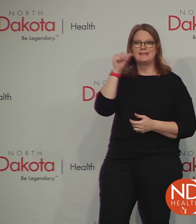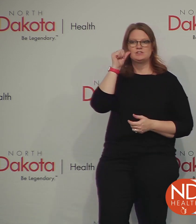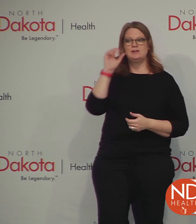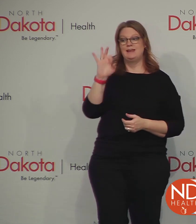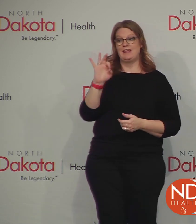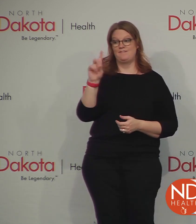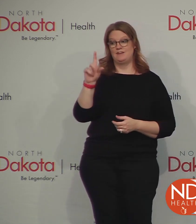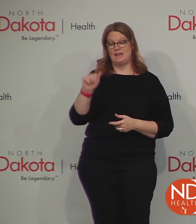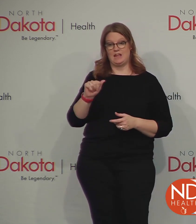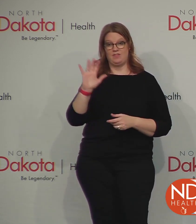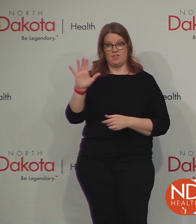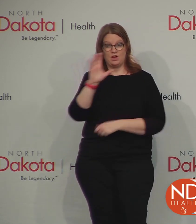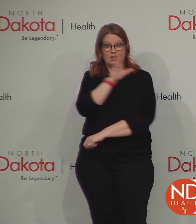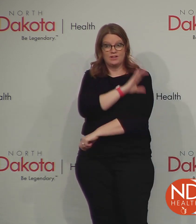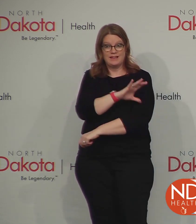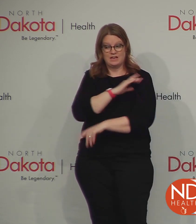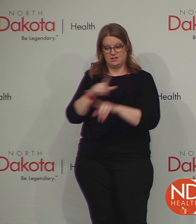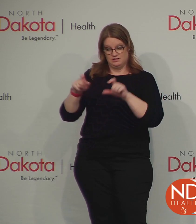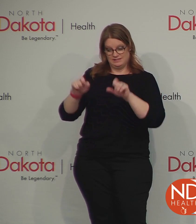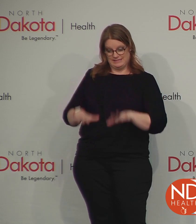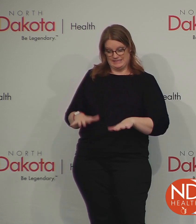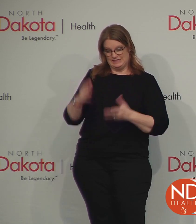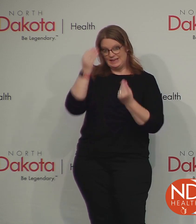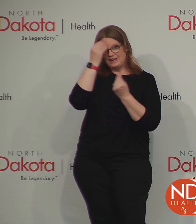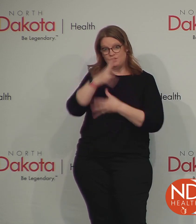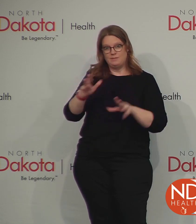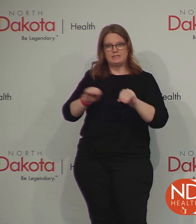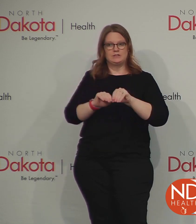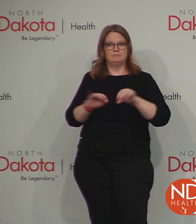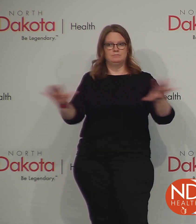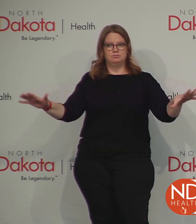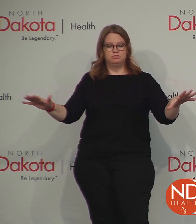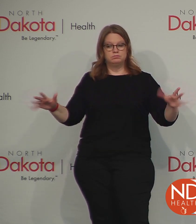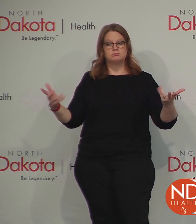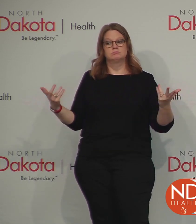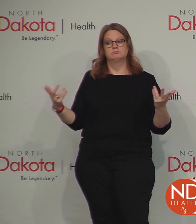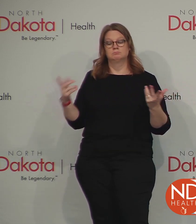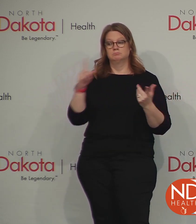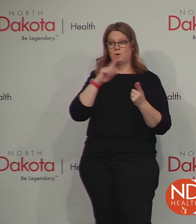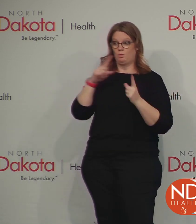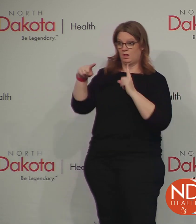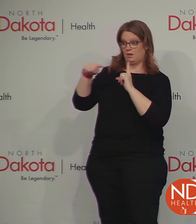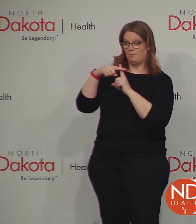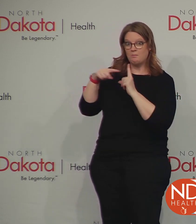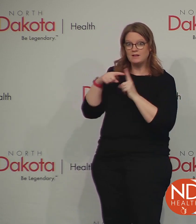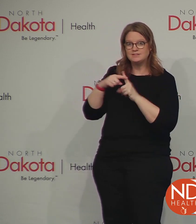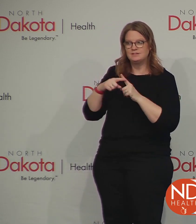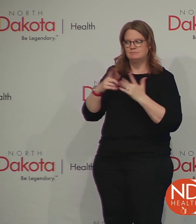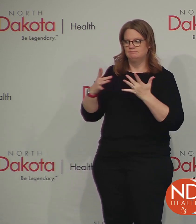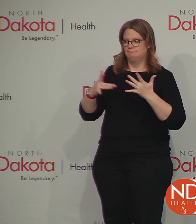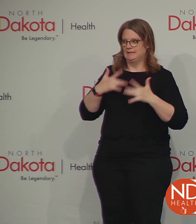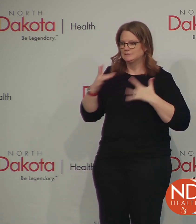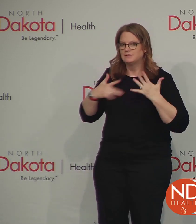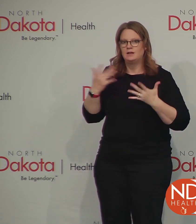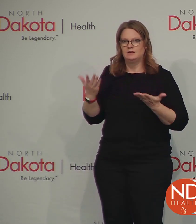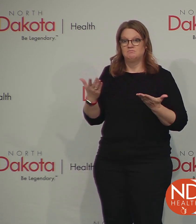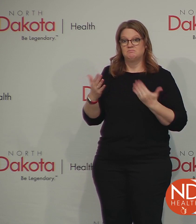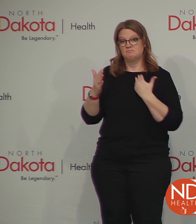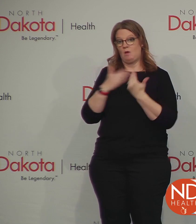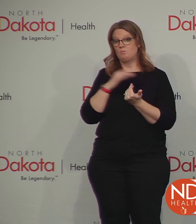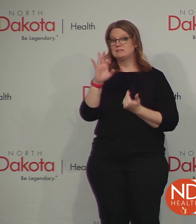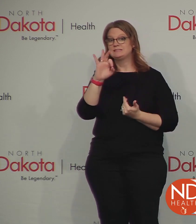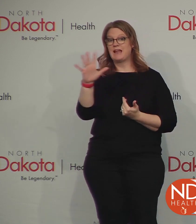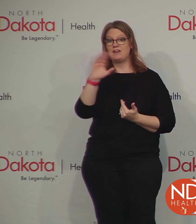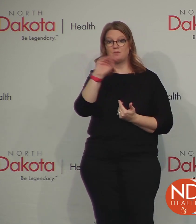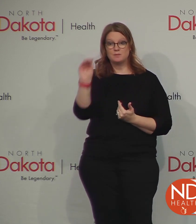released their clinical trial data. And again, very positive, very exciting, almost